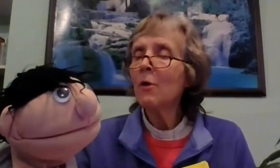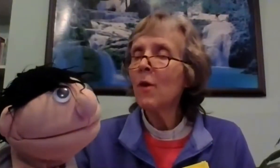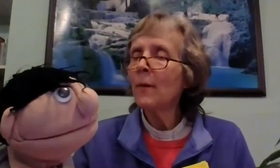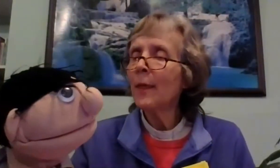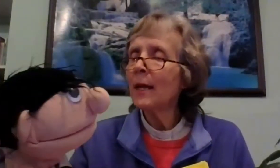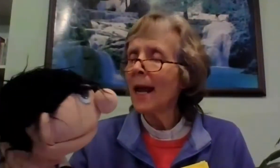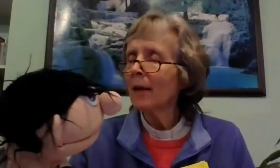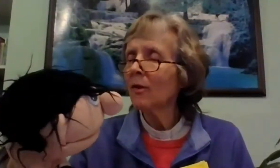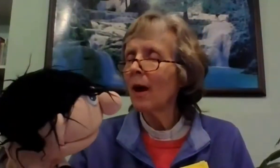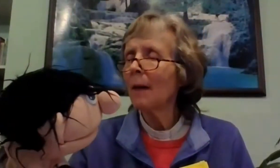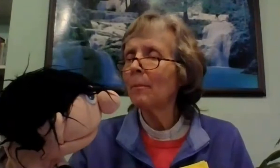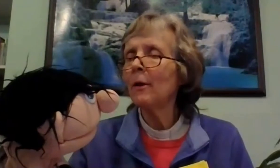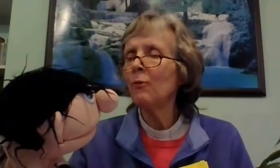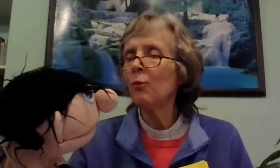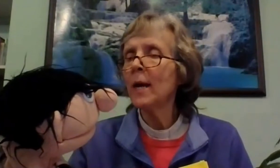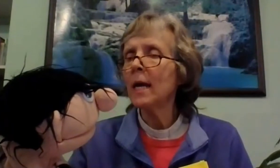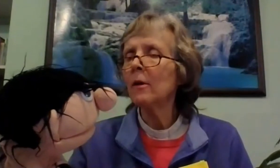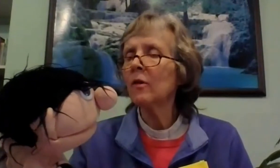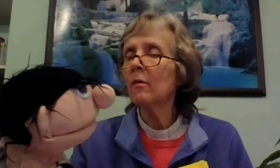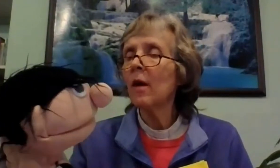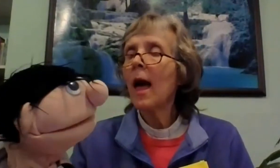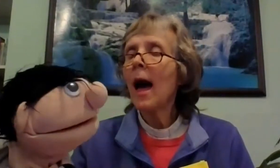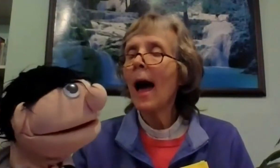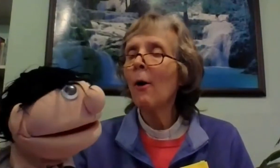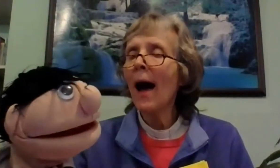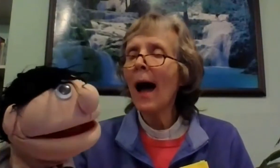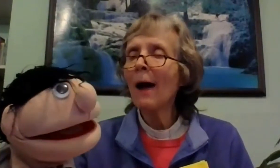over the next couple of weeks how